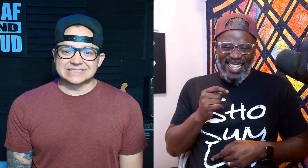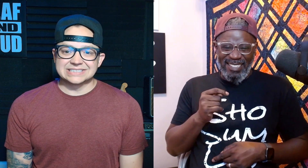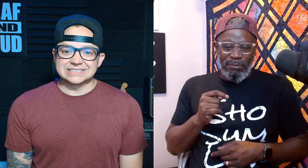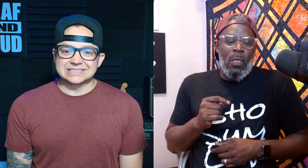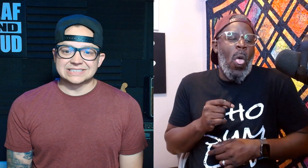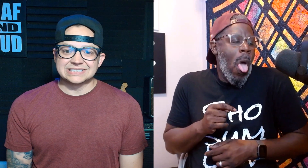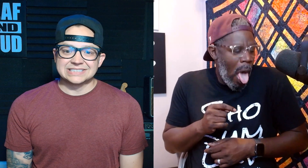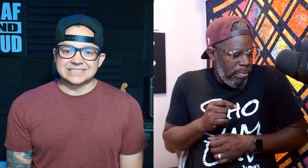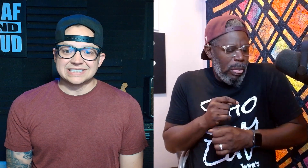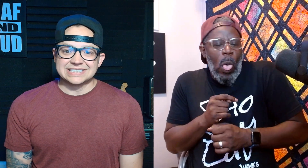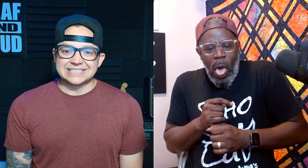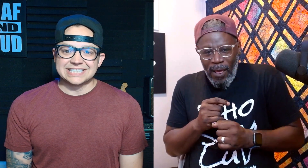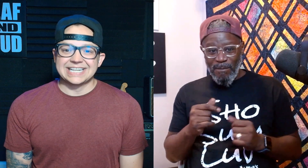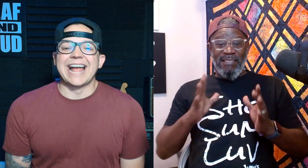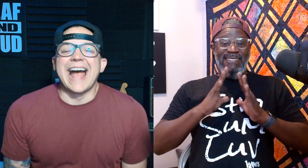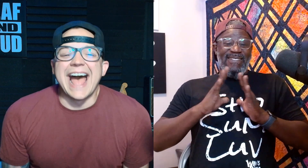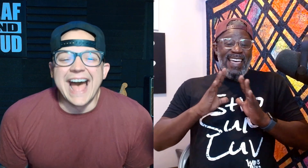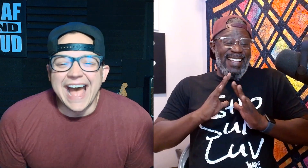didn't like it.